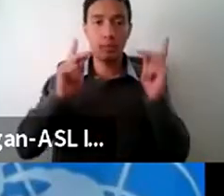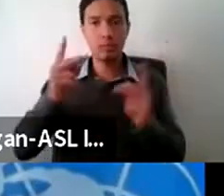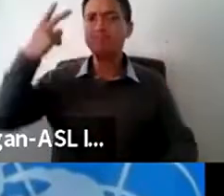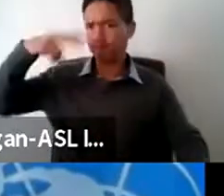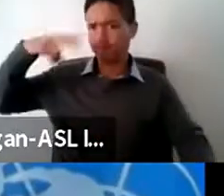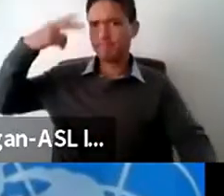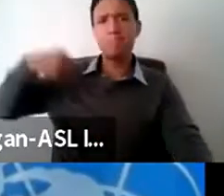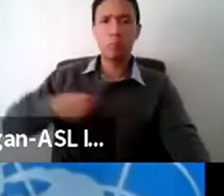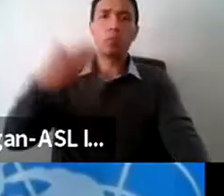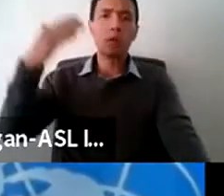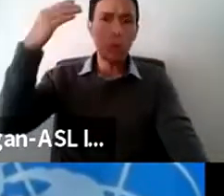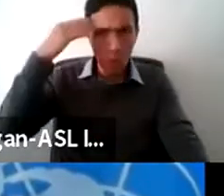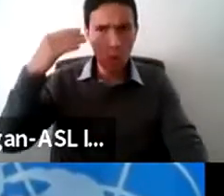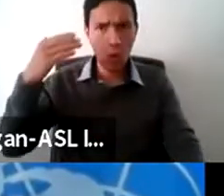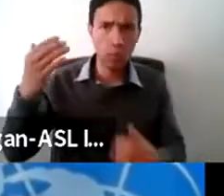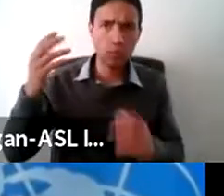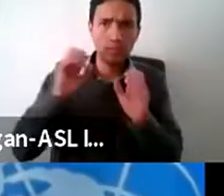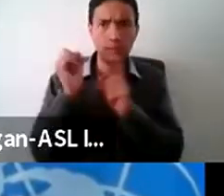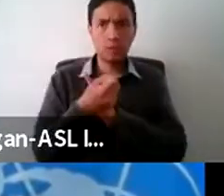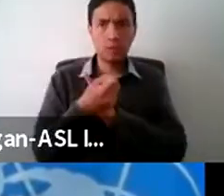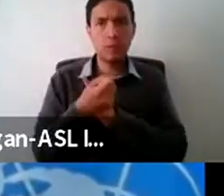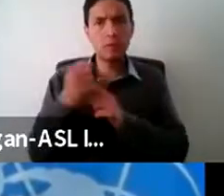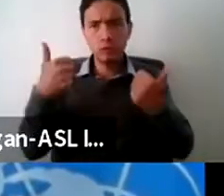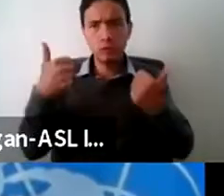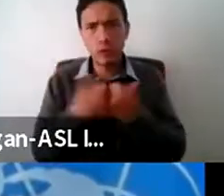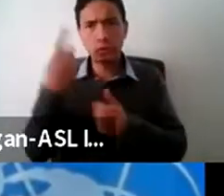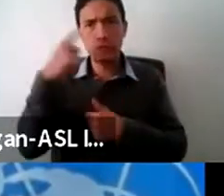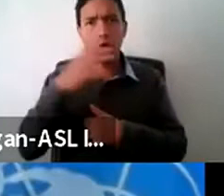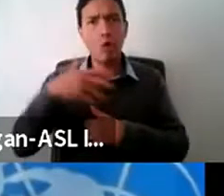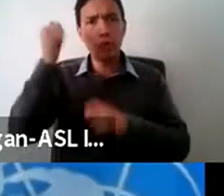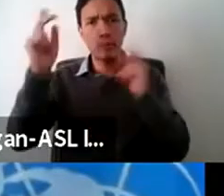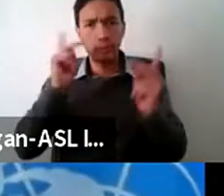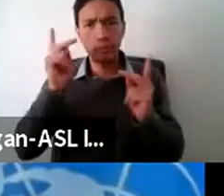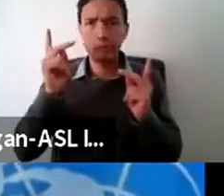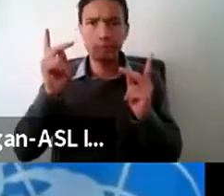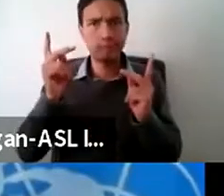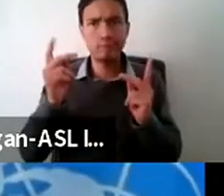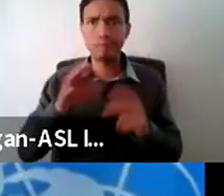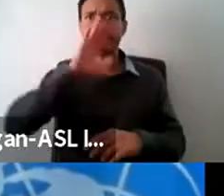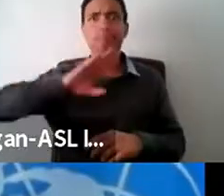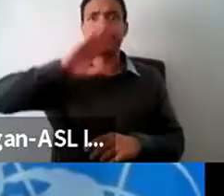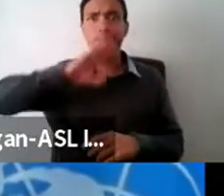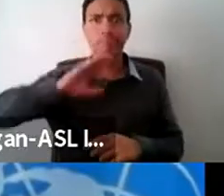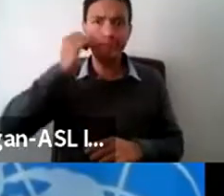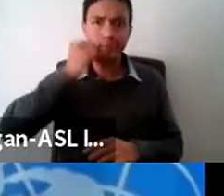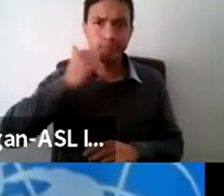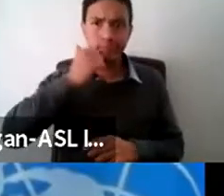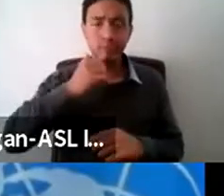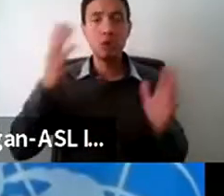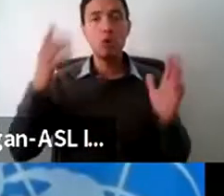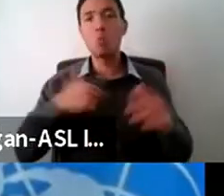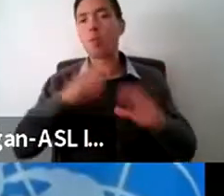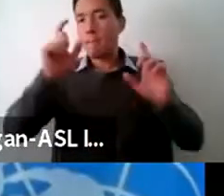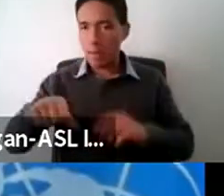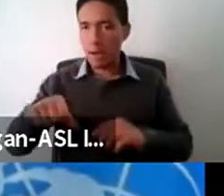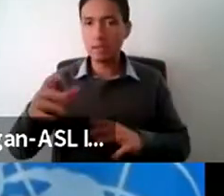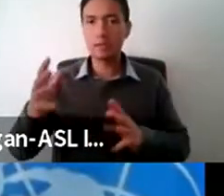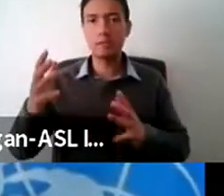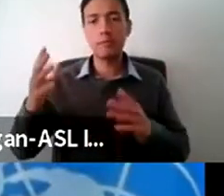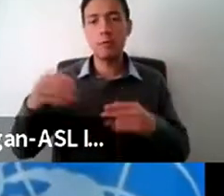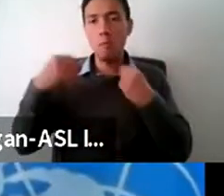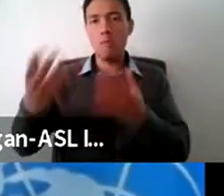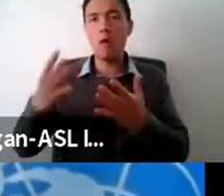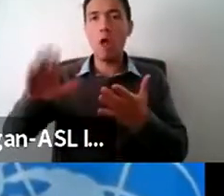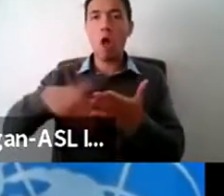circumstances facing older persons every day. Older persons must enjoy all their human rights and